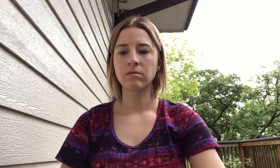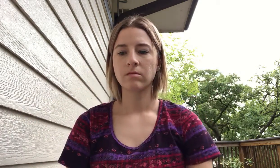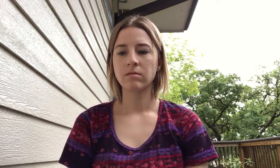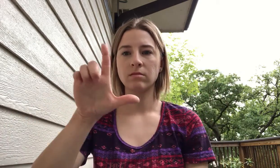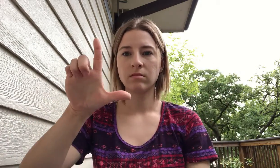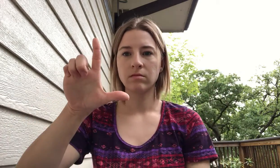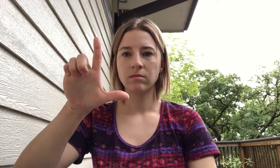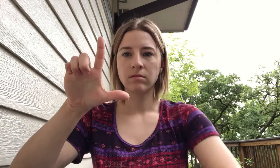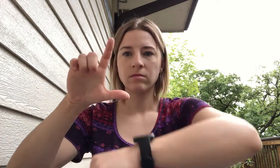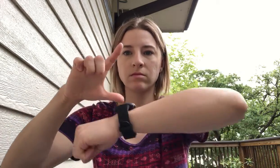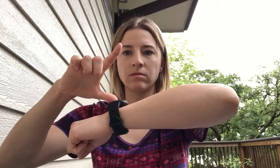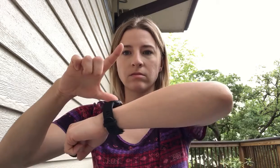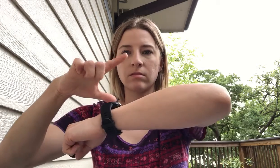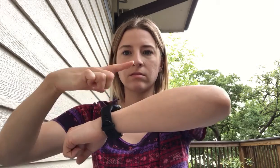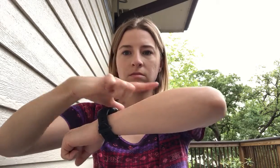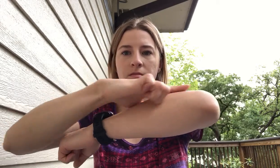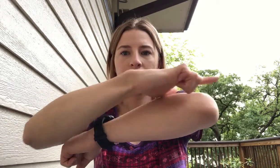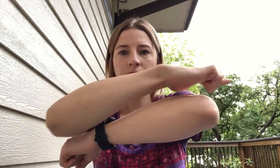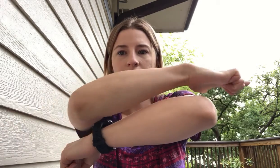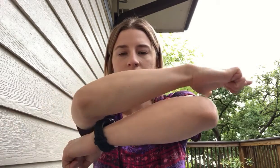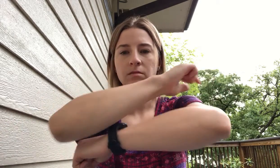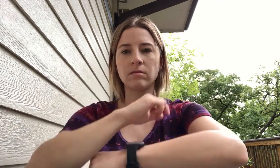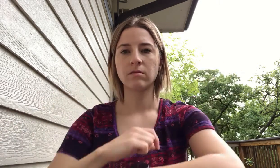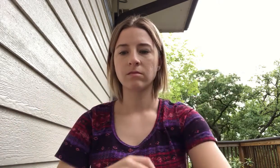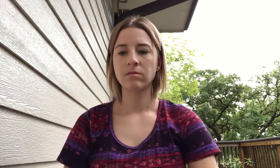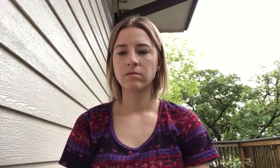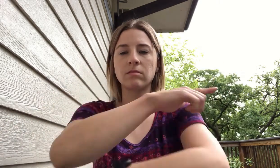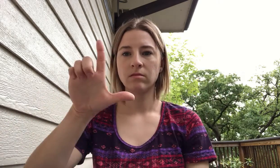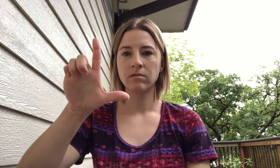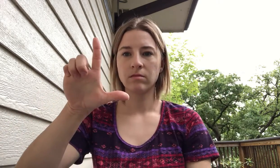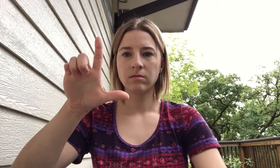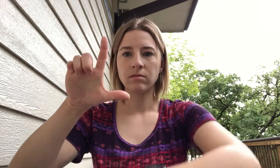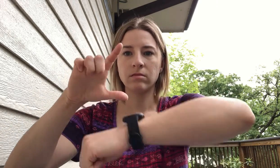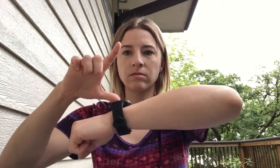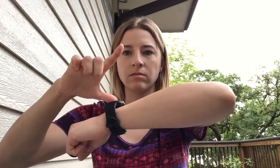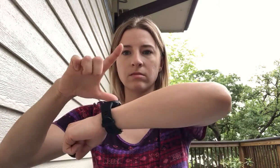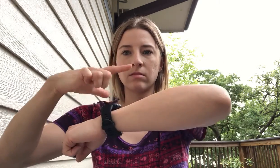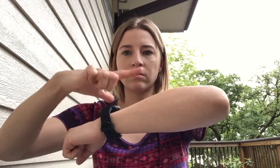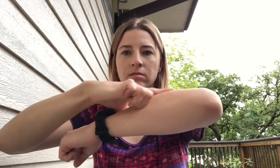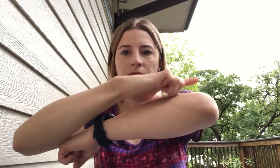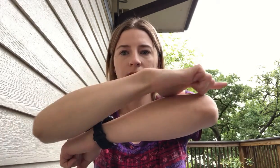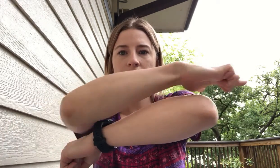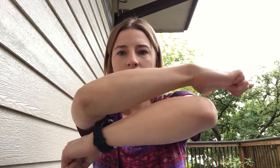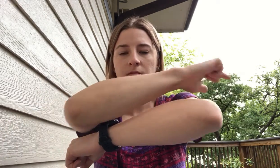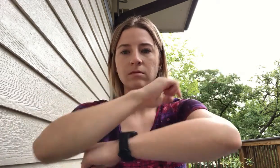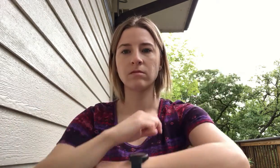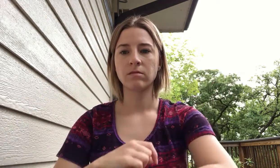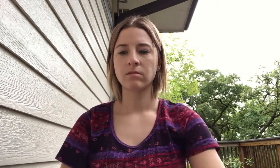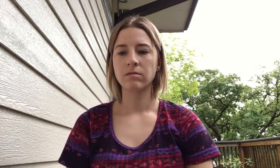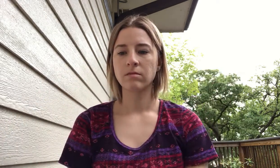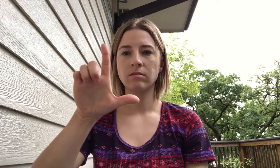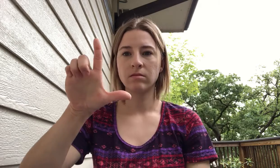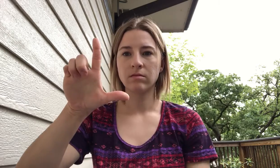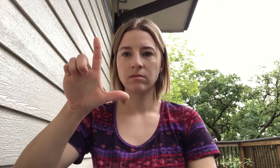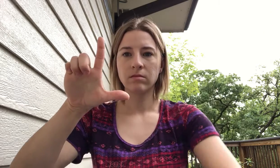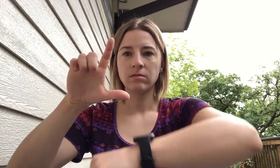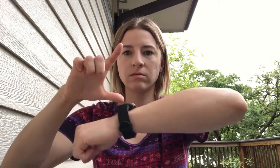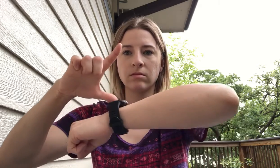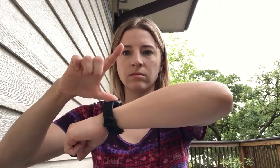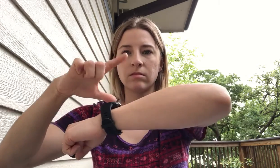to the ground with your elbow near your waist and arm extended straight out. Run the L-shaped hand up from about your wrist